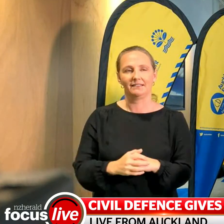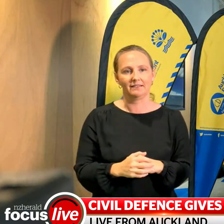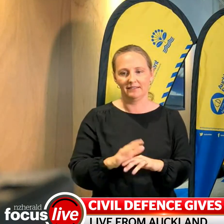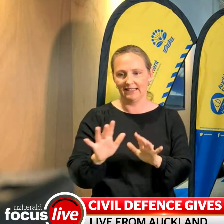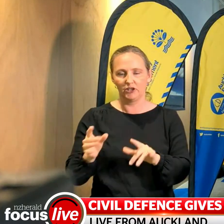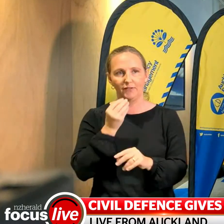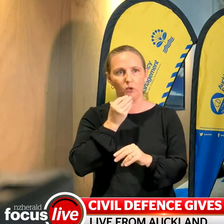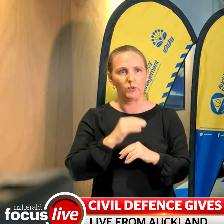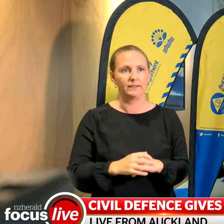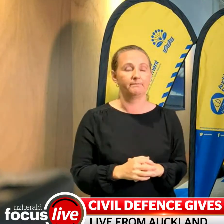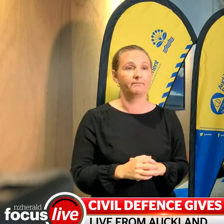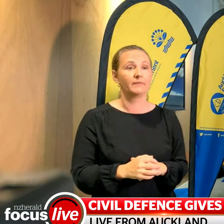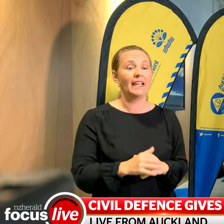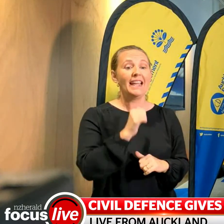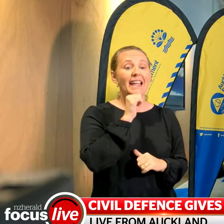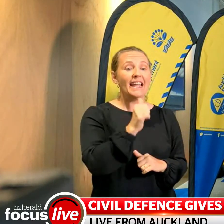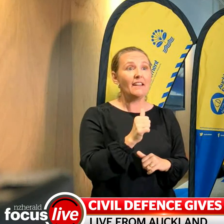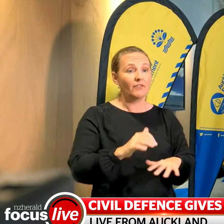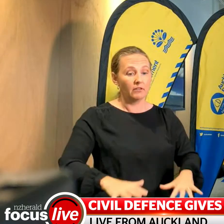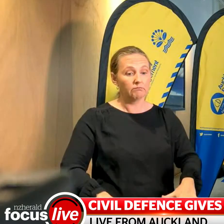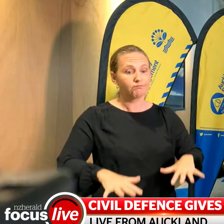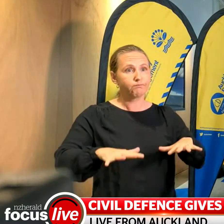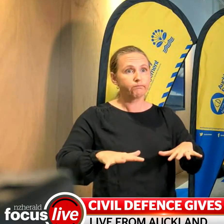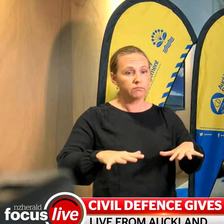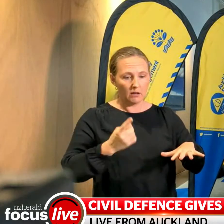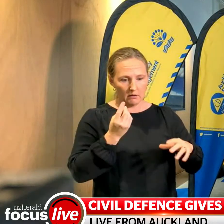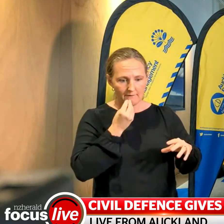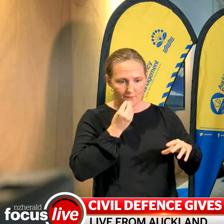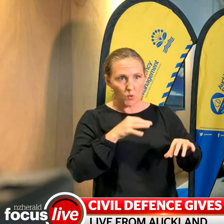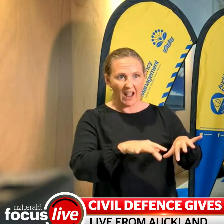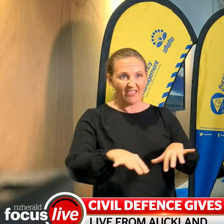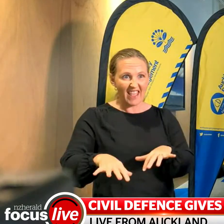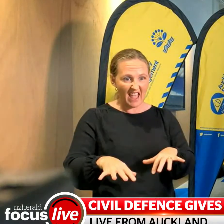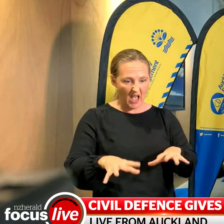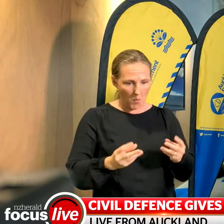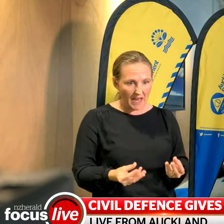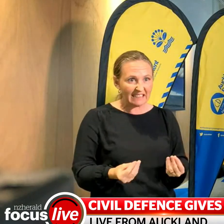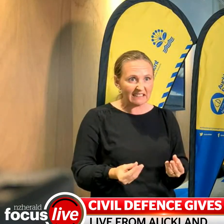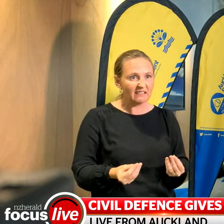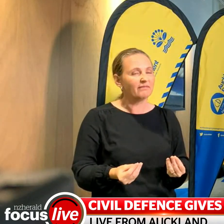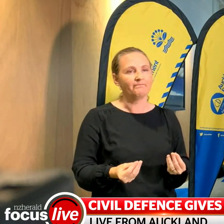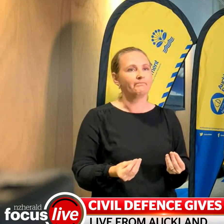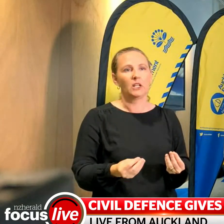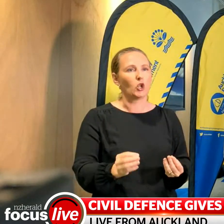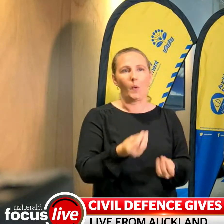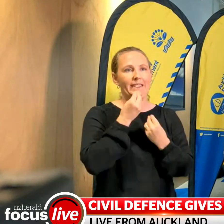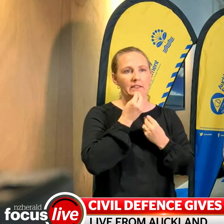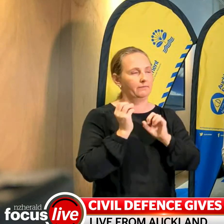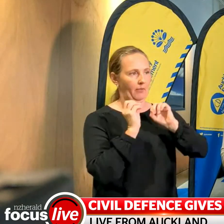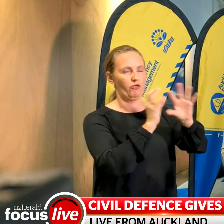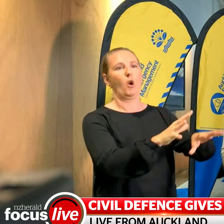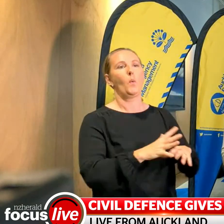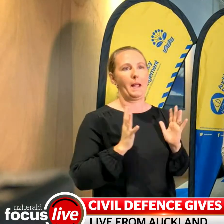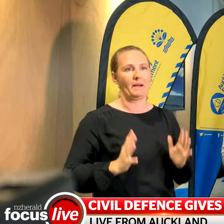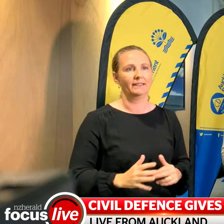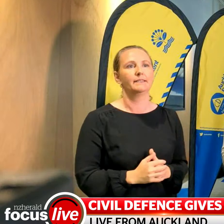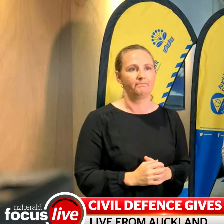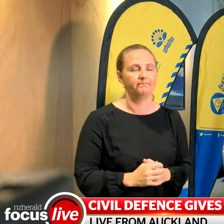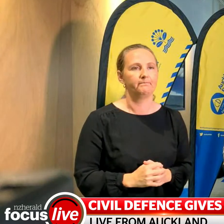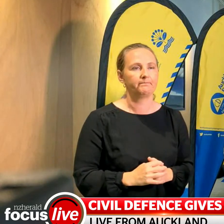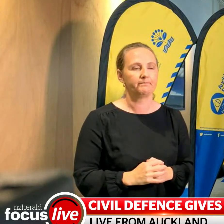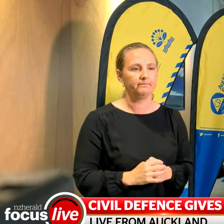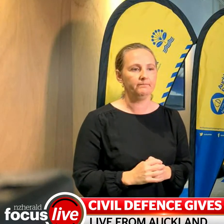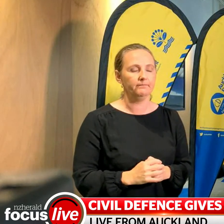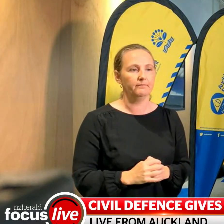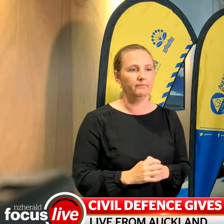don't recommend eating any homegrown produce that's been into contact with those floodwaters.